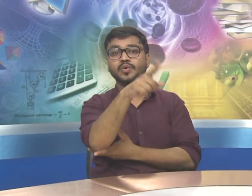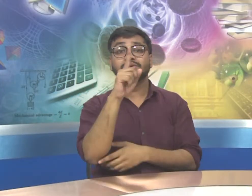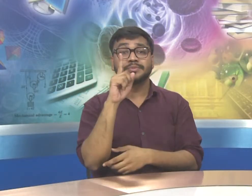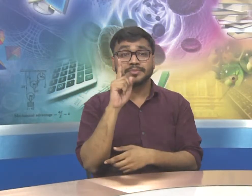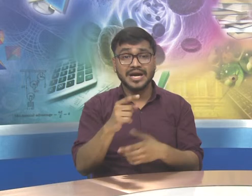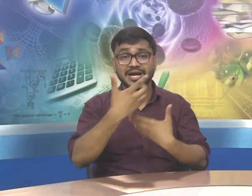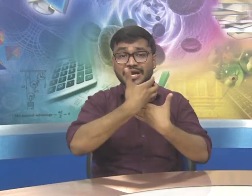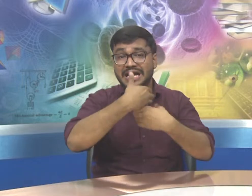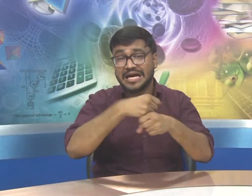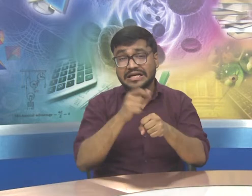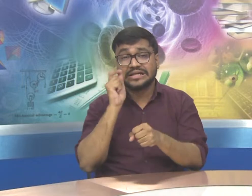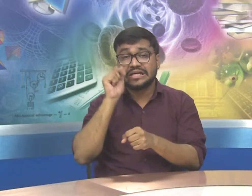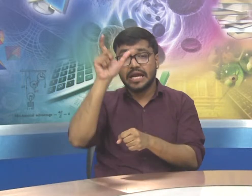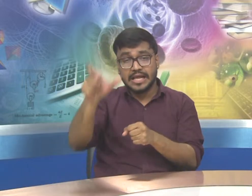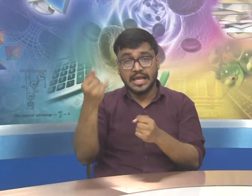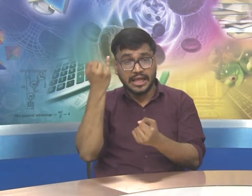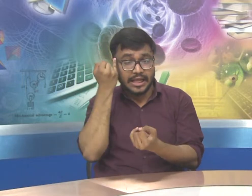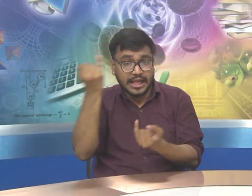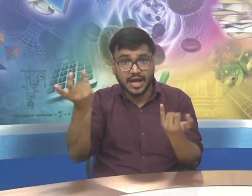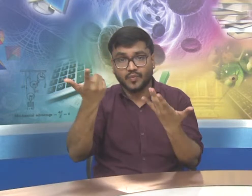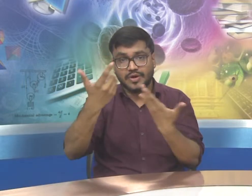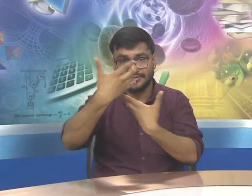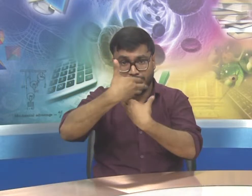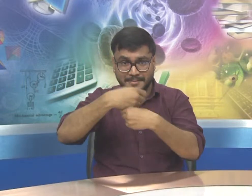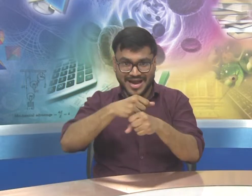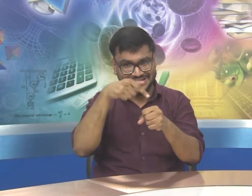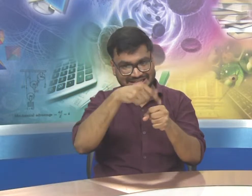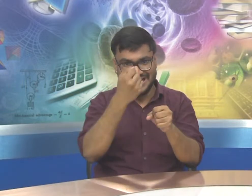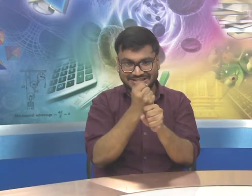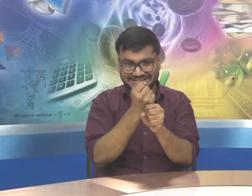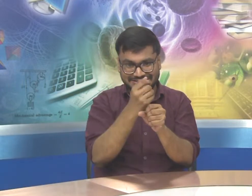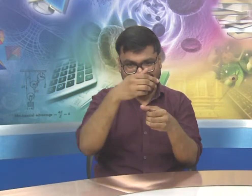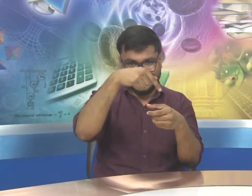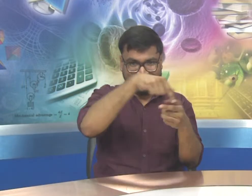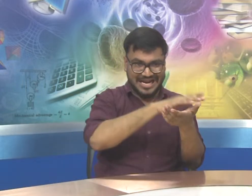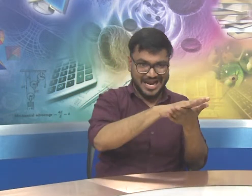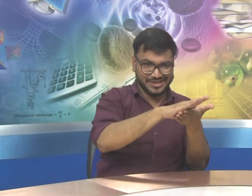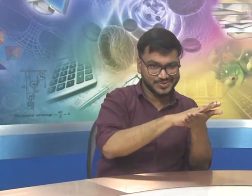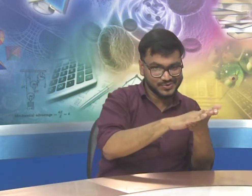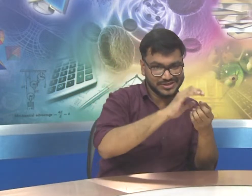so he made a simple guess that one hydrogen atom